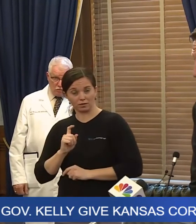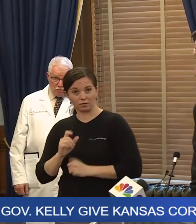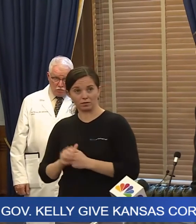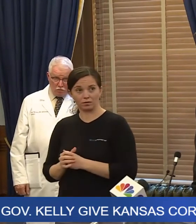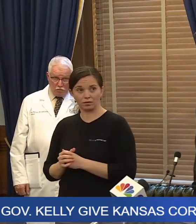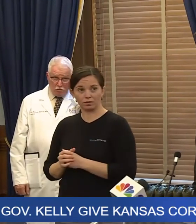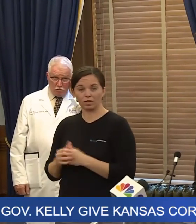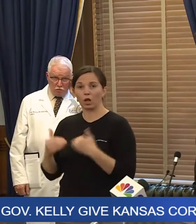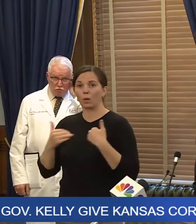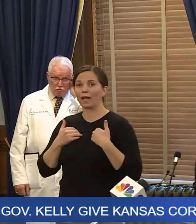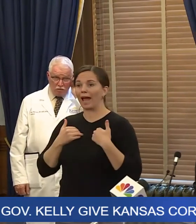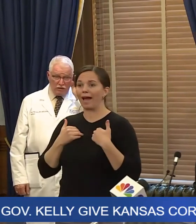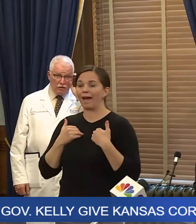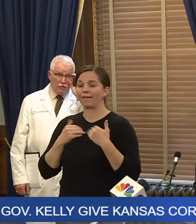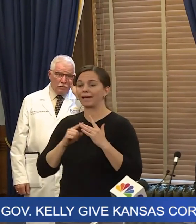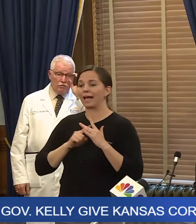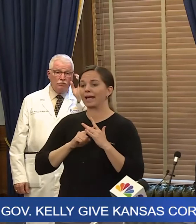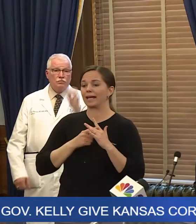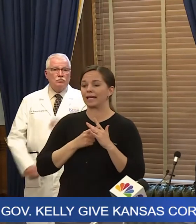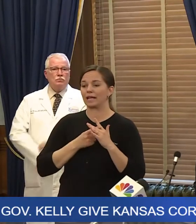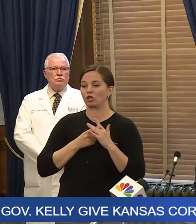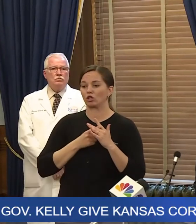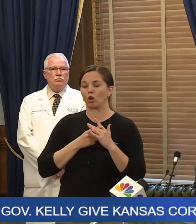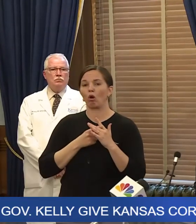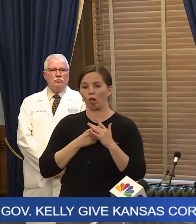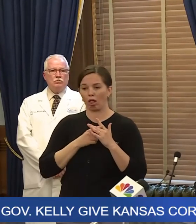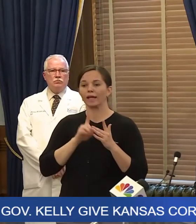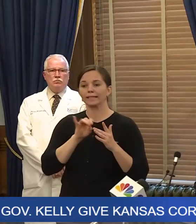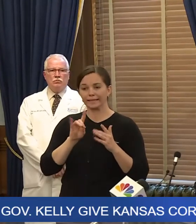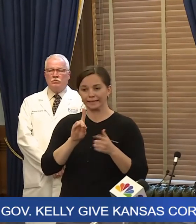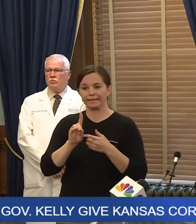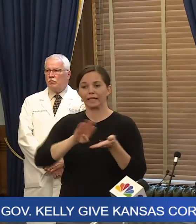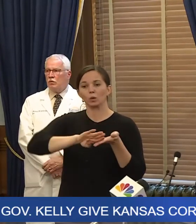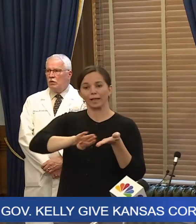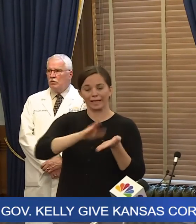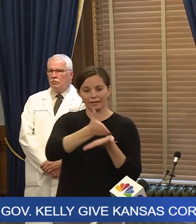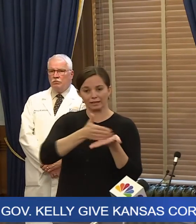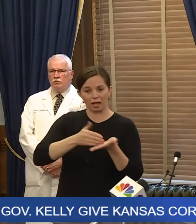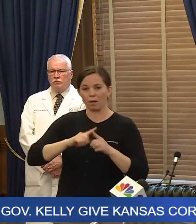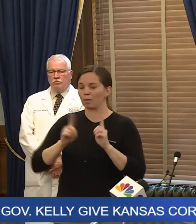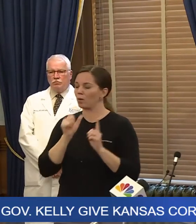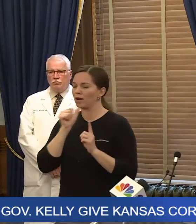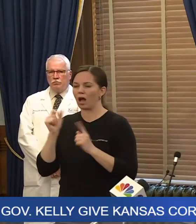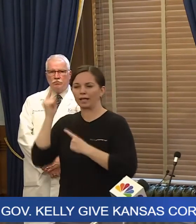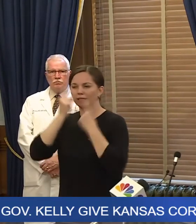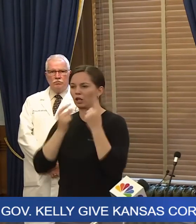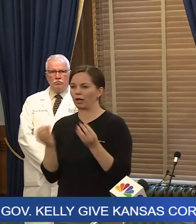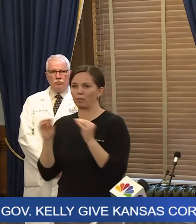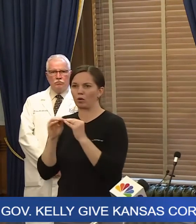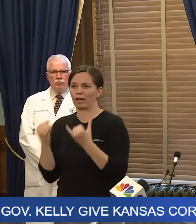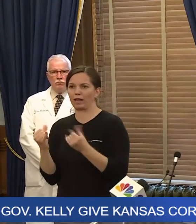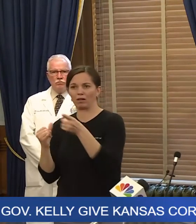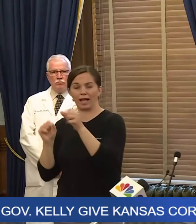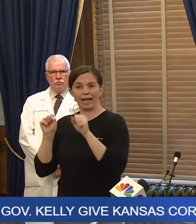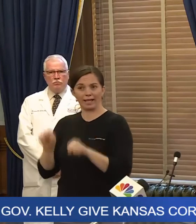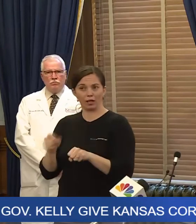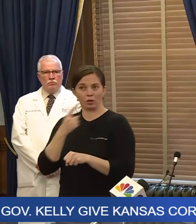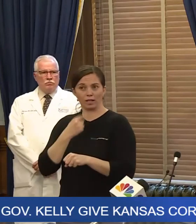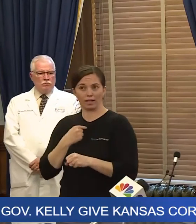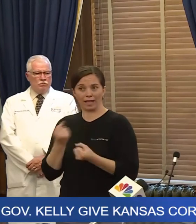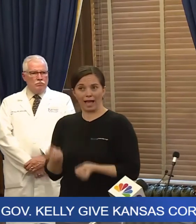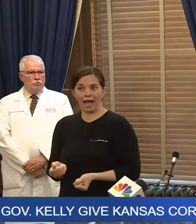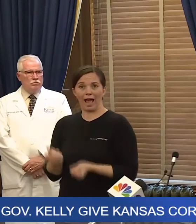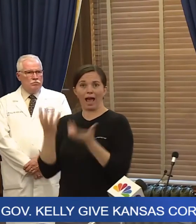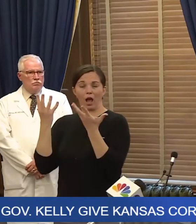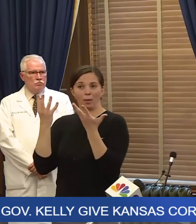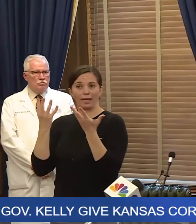We had an initial release, but we're not contemplating additional releases at this point. Can you tell us how many inmates are